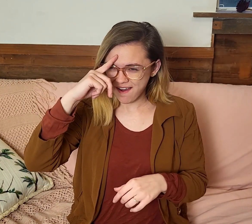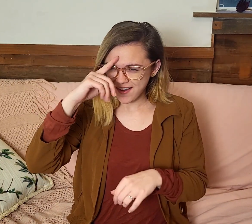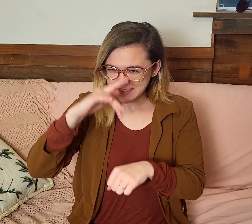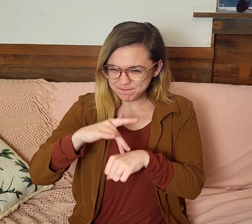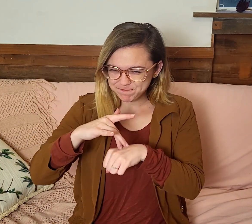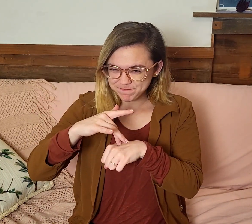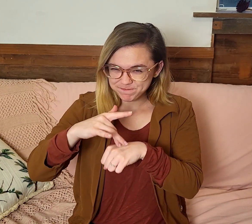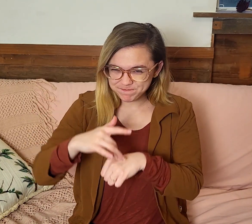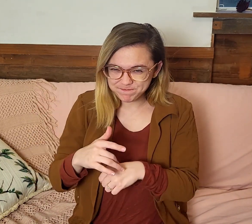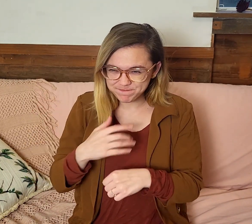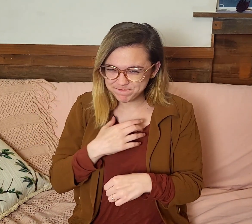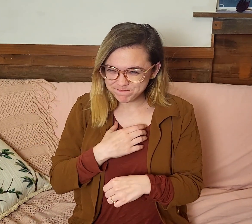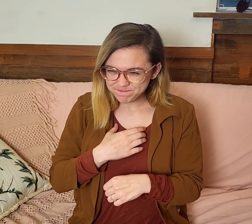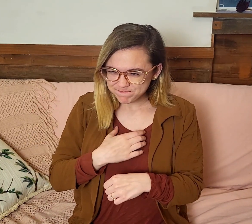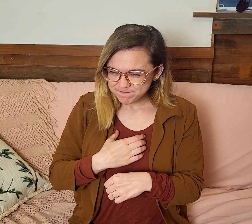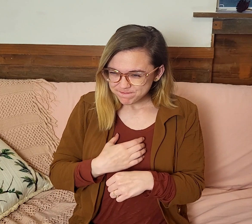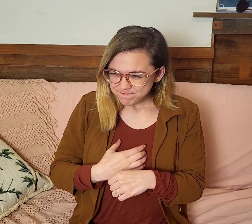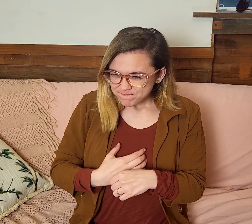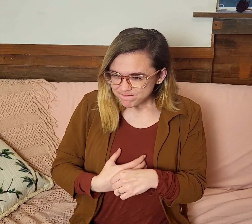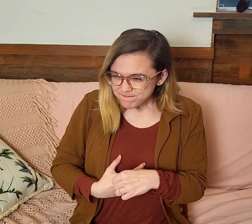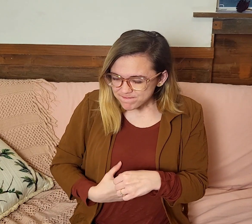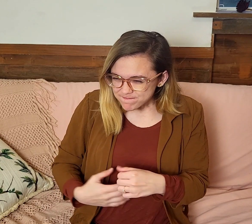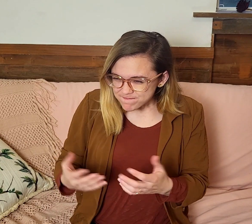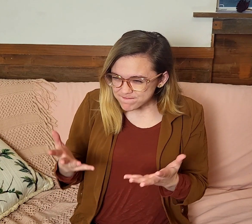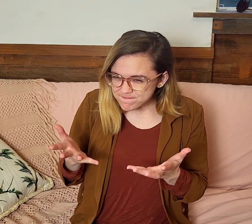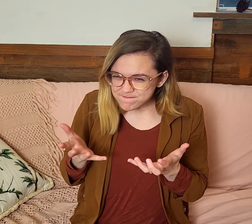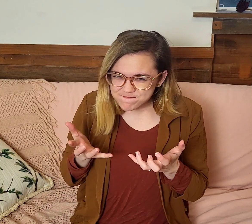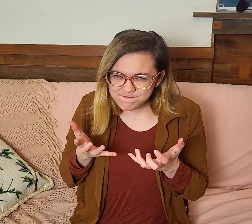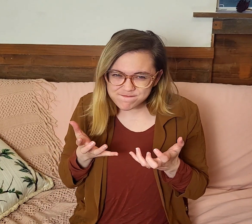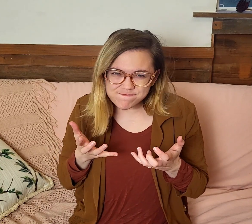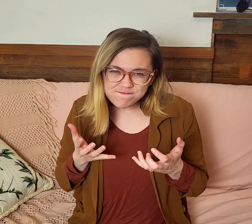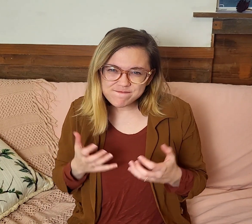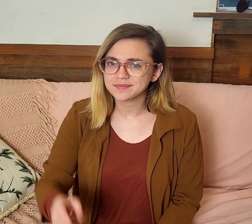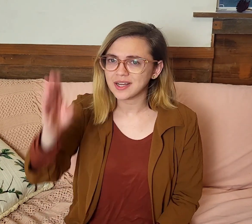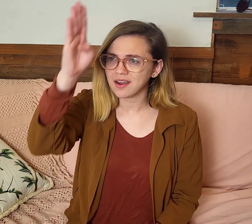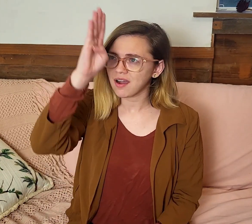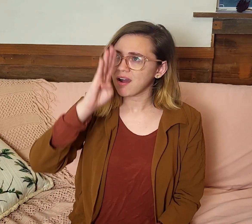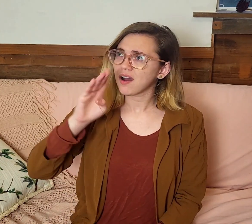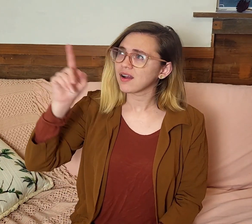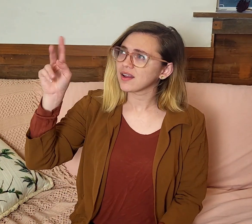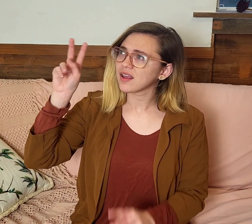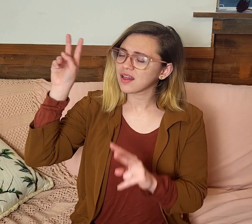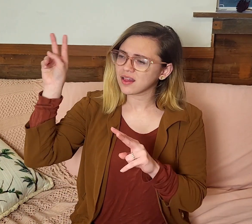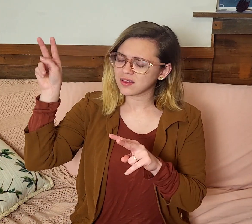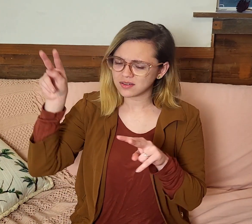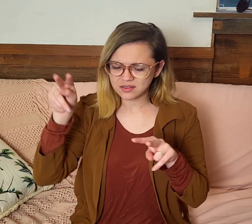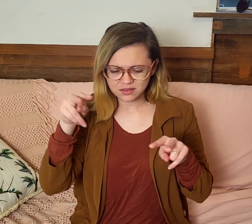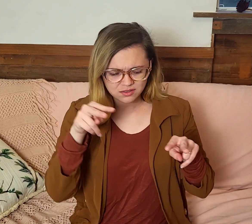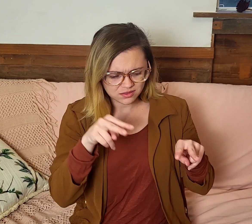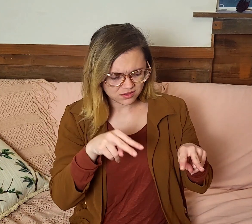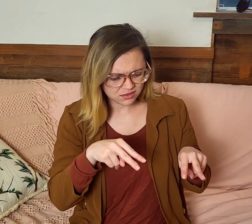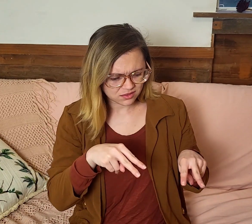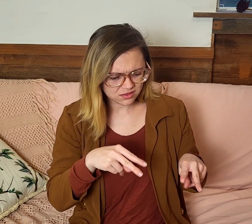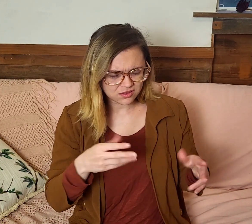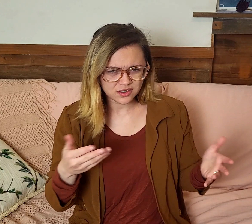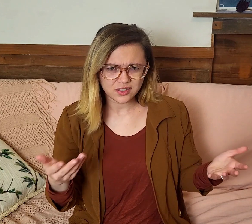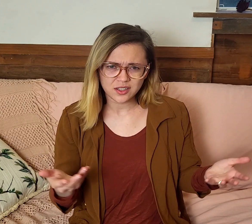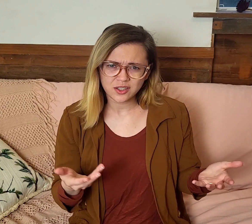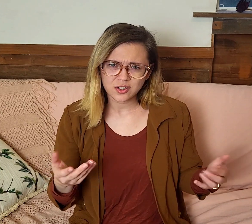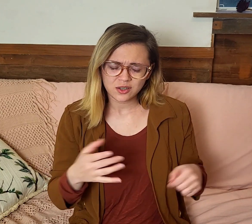and wishes and desires. And God, he looked down here at the earth,